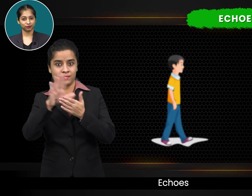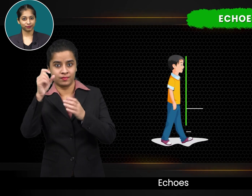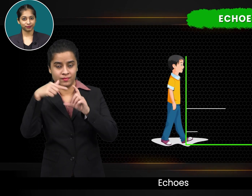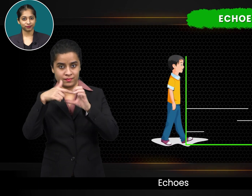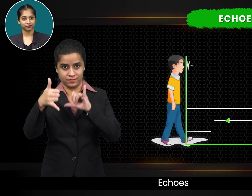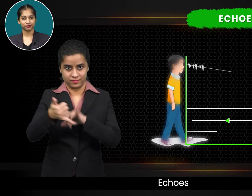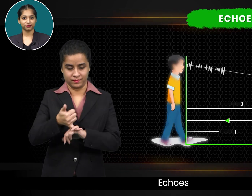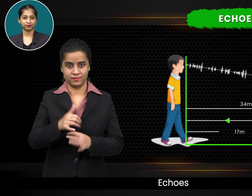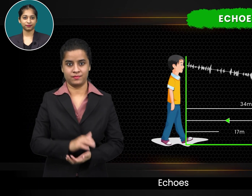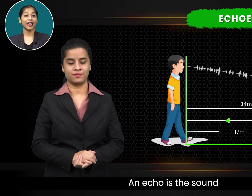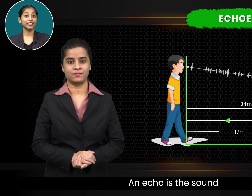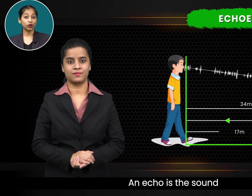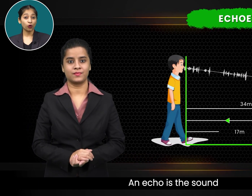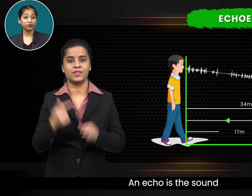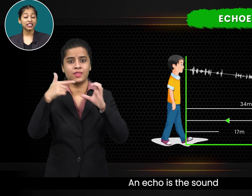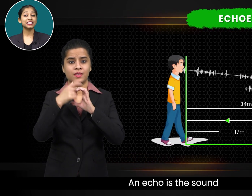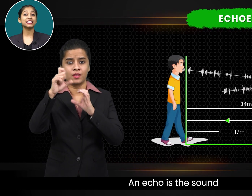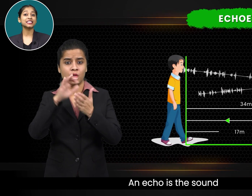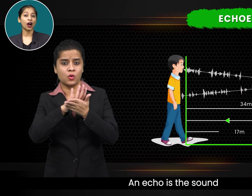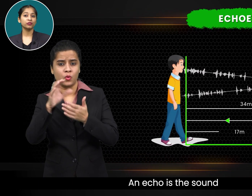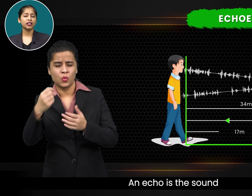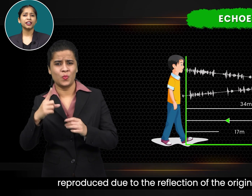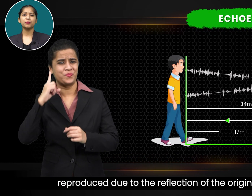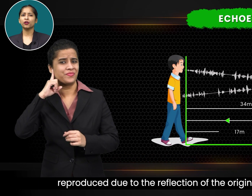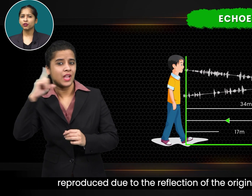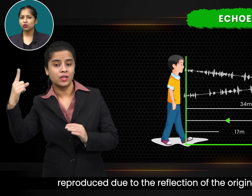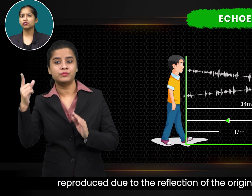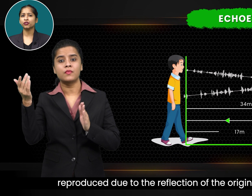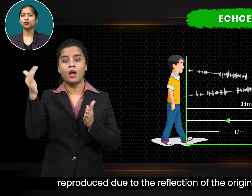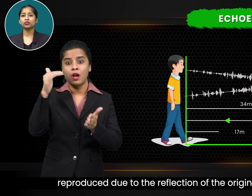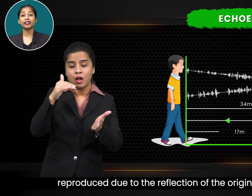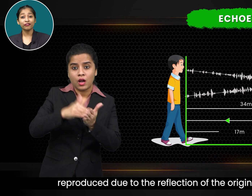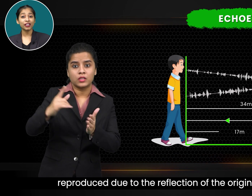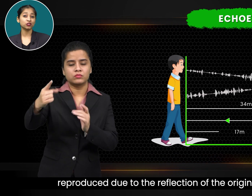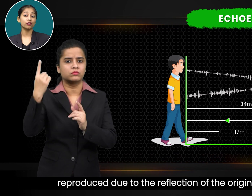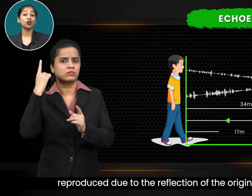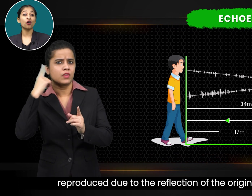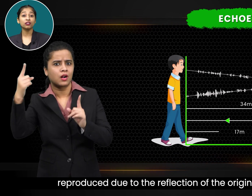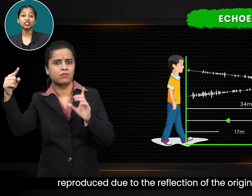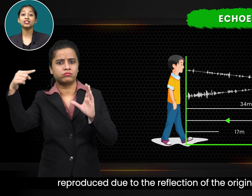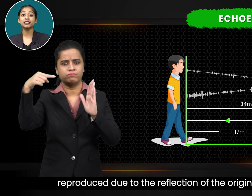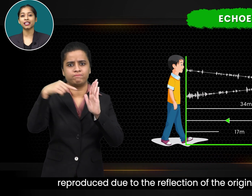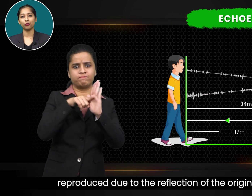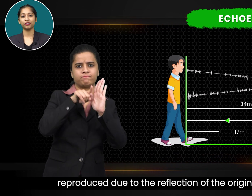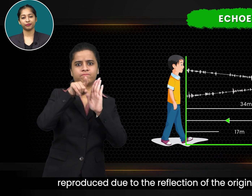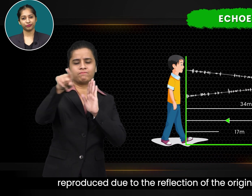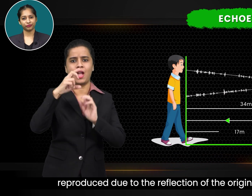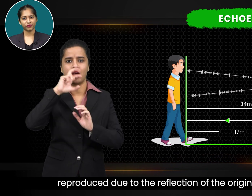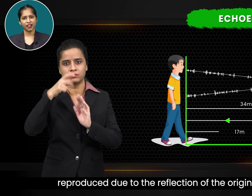Echoes. An echo is the sound reproduced due to the reflection of the original